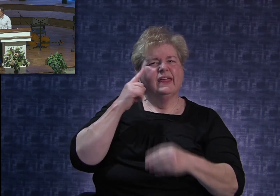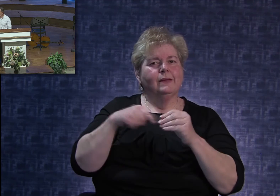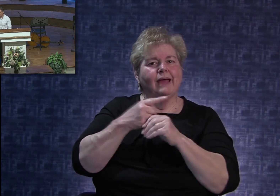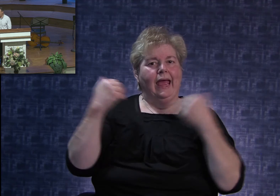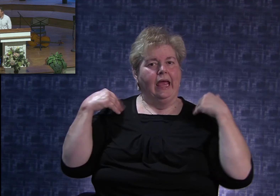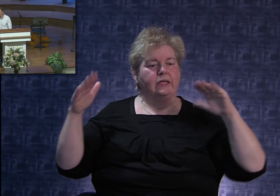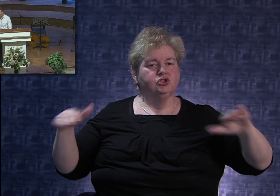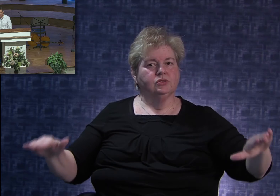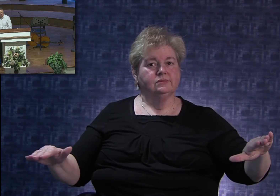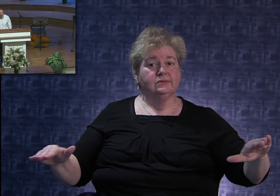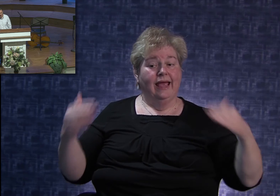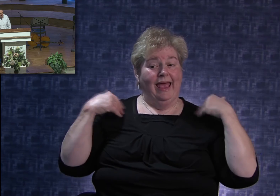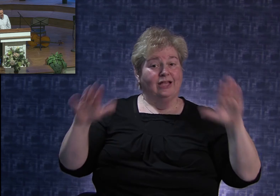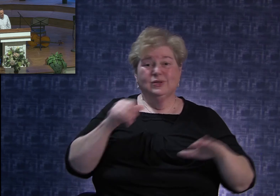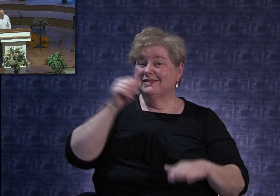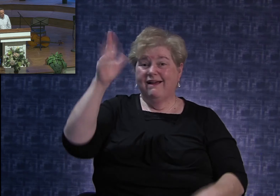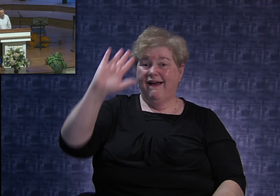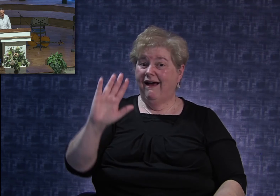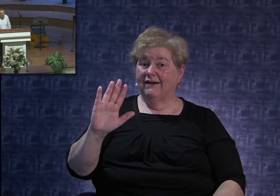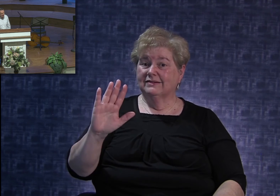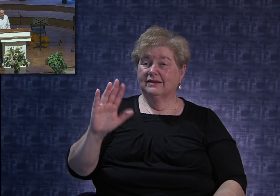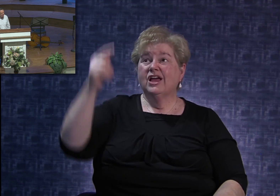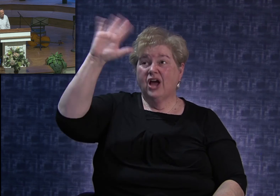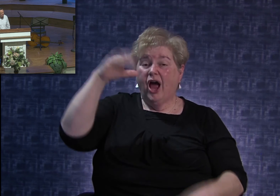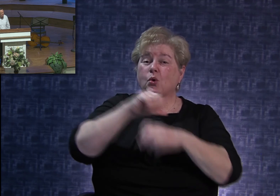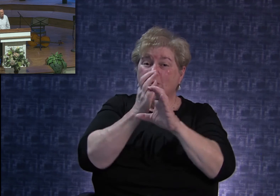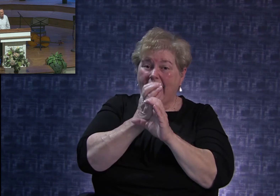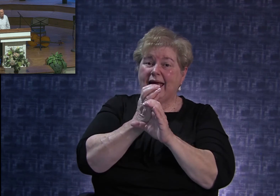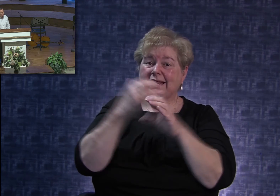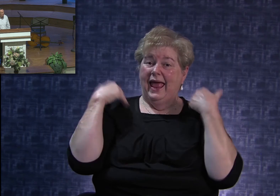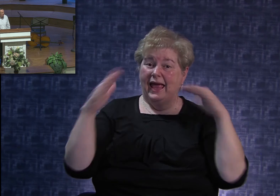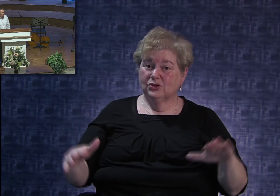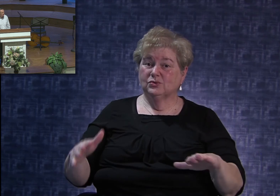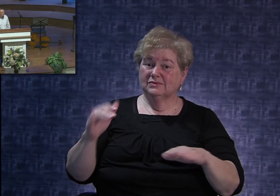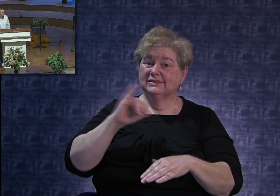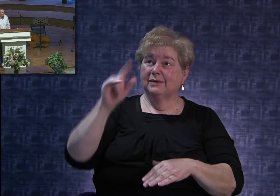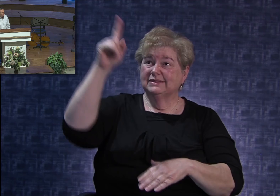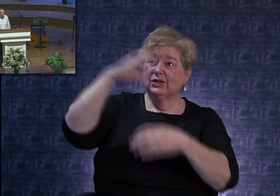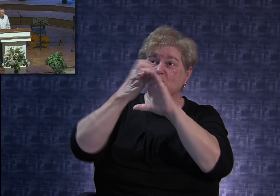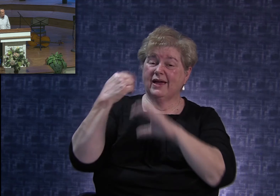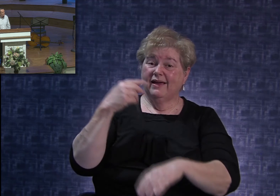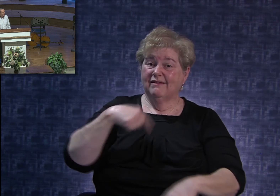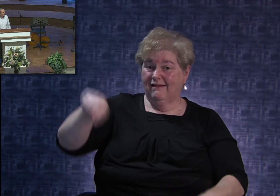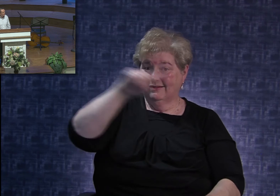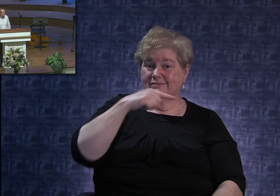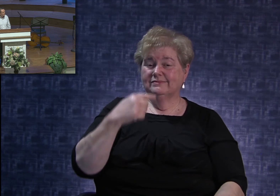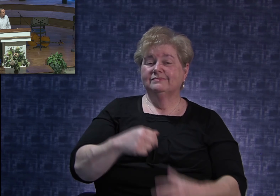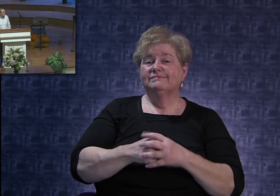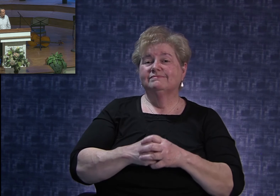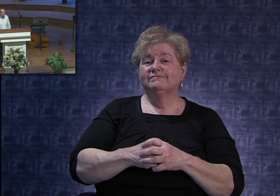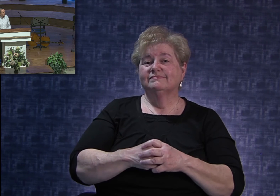instance. Angels are not God. They are not a God. They were created by God, just the same as you and I. You and me, I